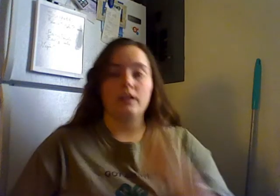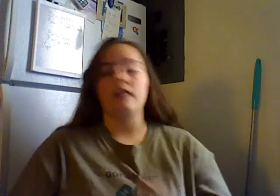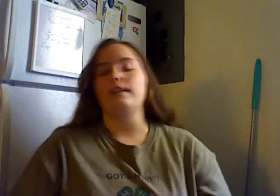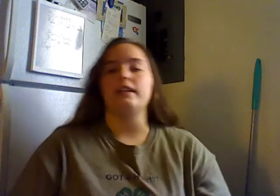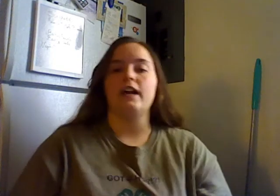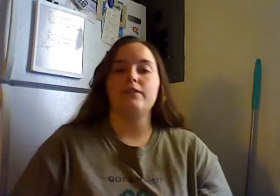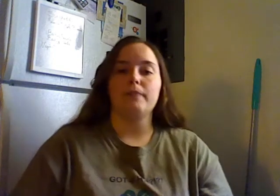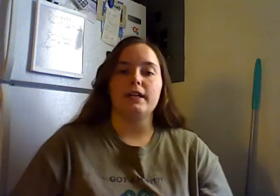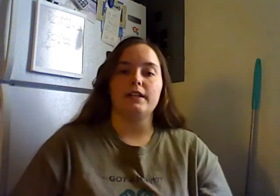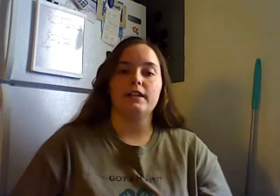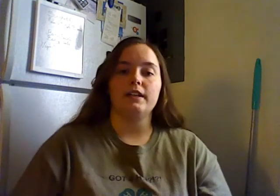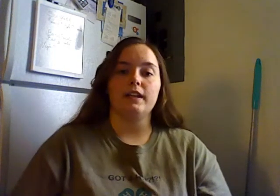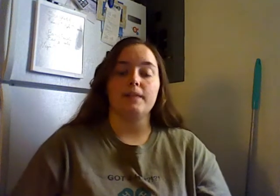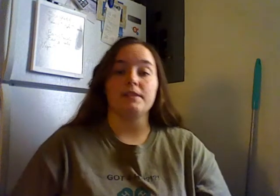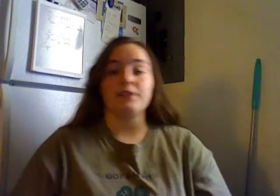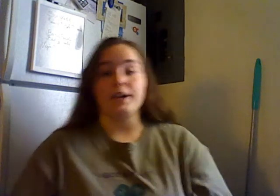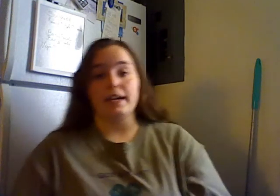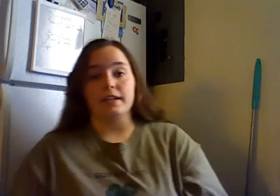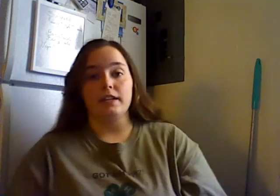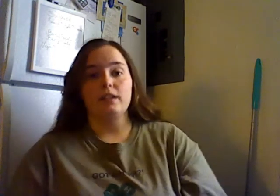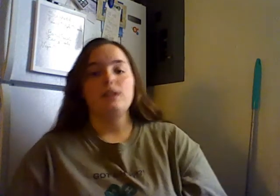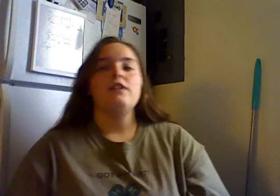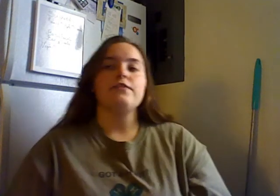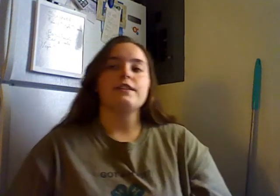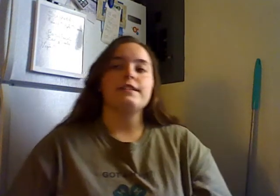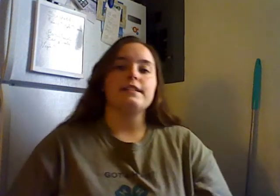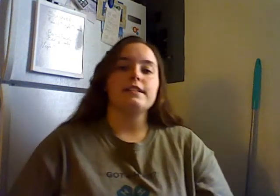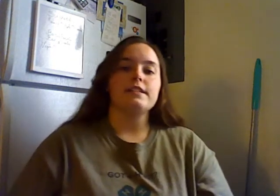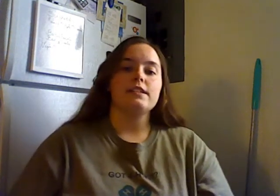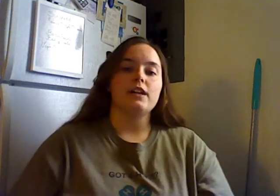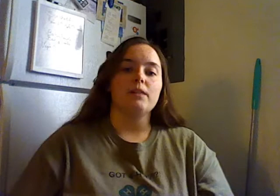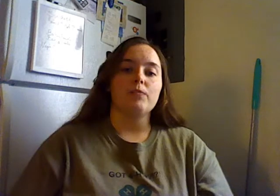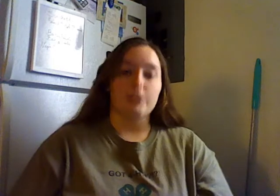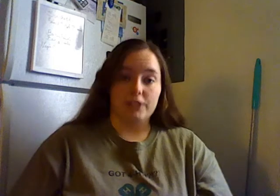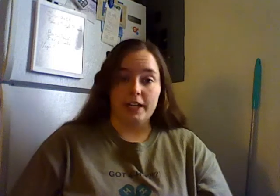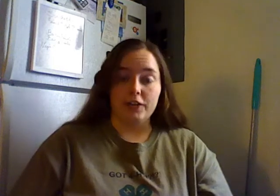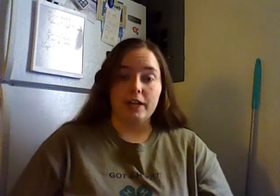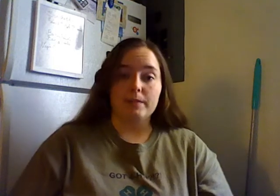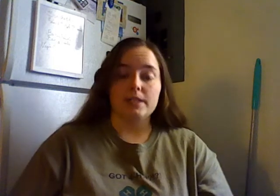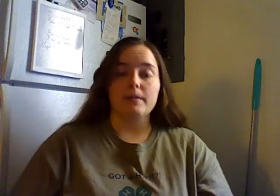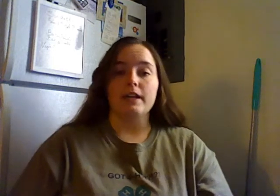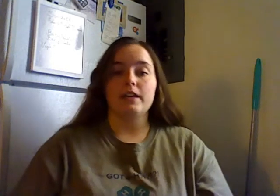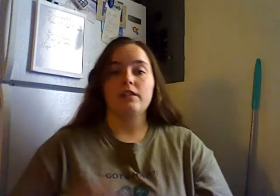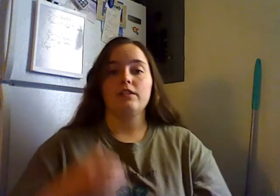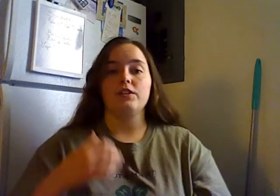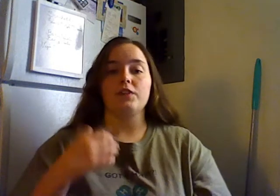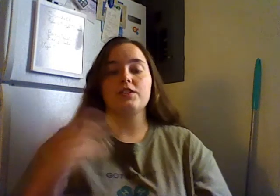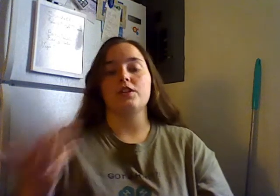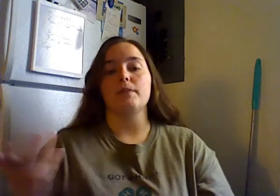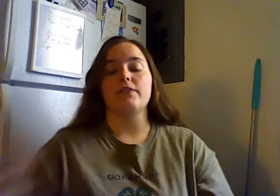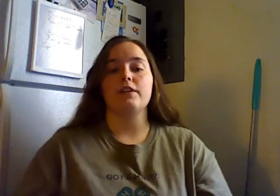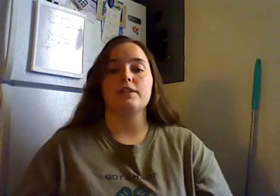Now the alphabet comes in very handy. For instance, when you're signing your name to somebody, you have to start by finger spelling